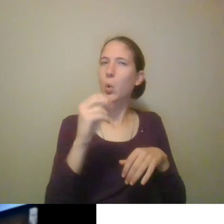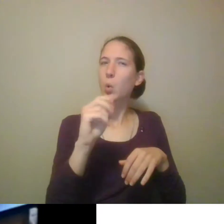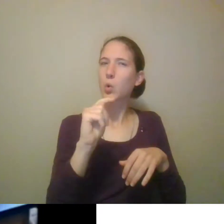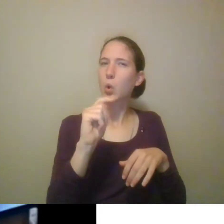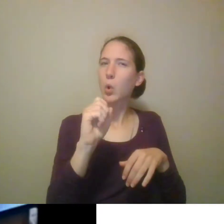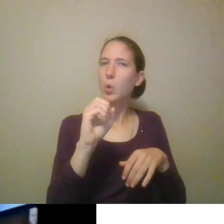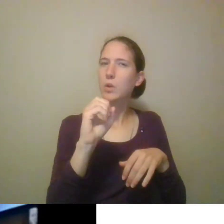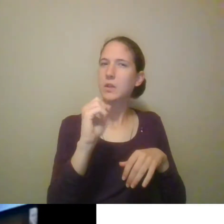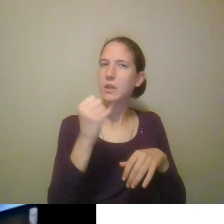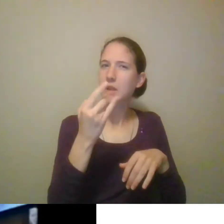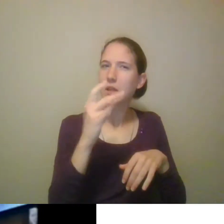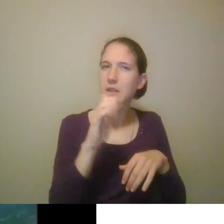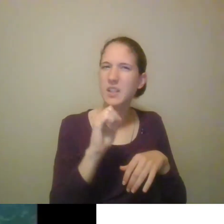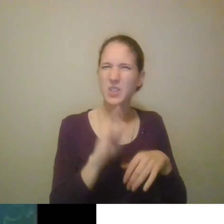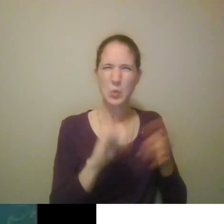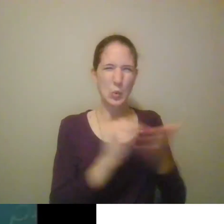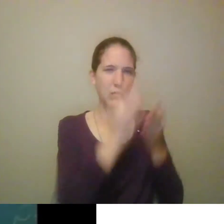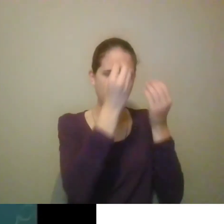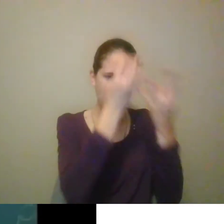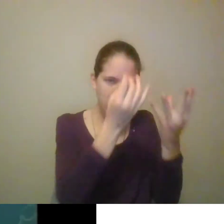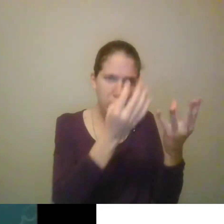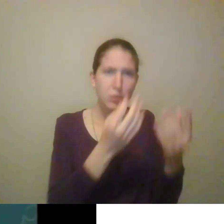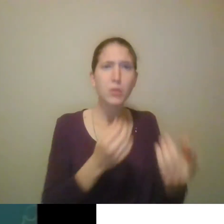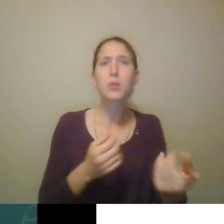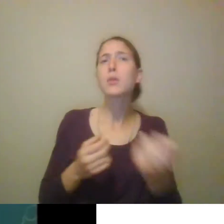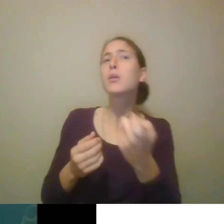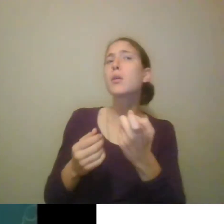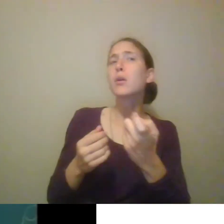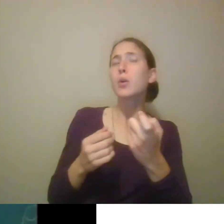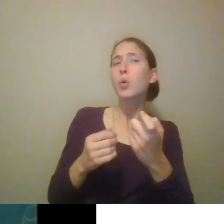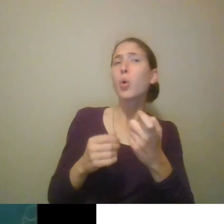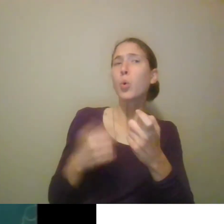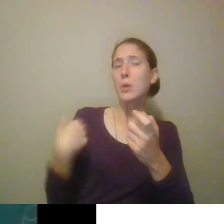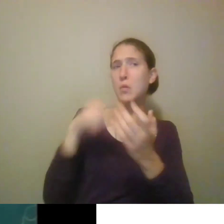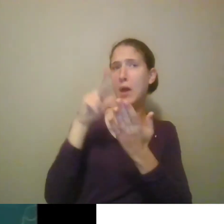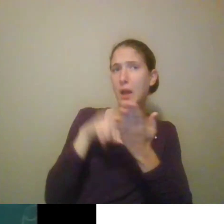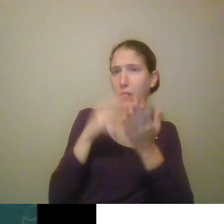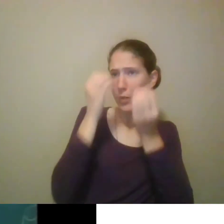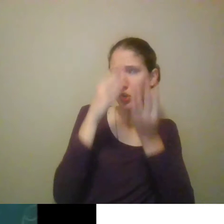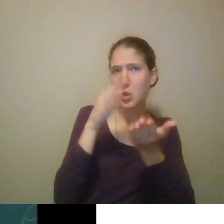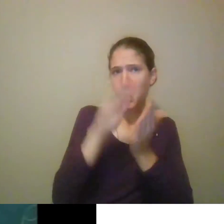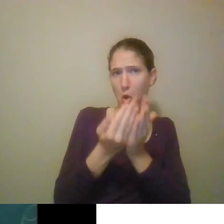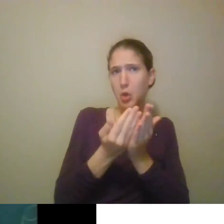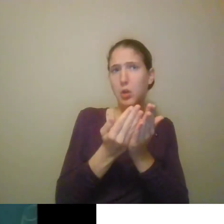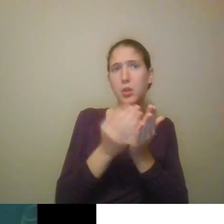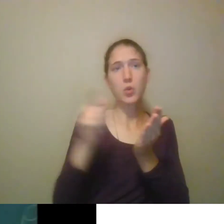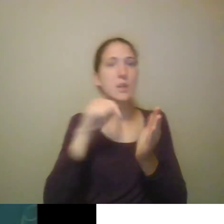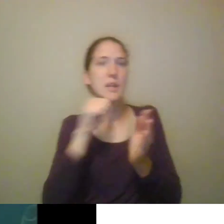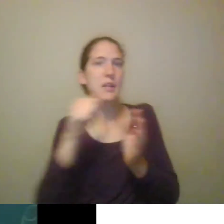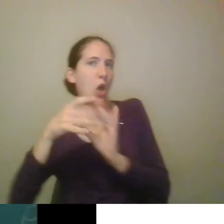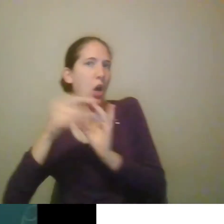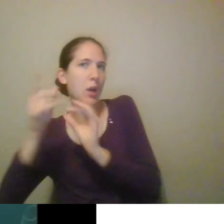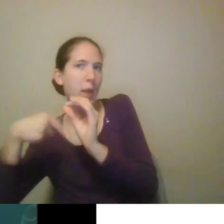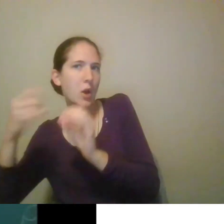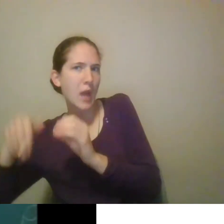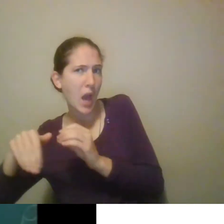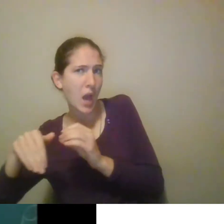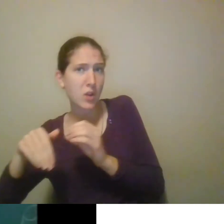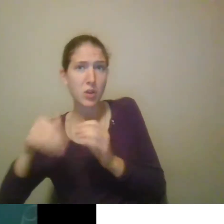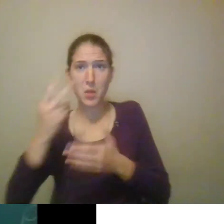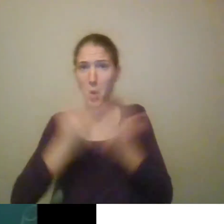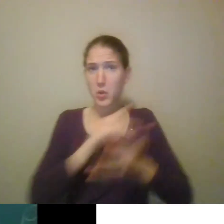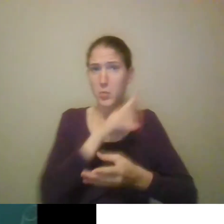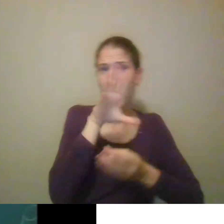own? That would be all included on it. So basically what I would want to see on the quiz is that you know all the parts that we